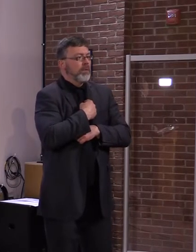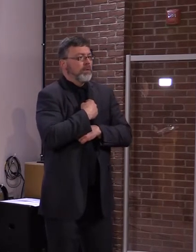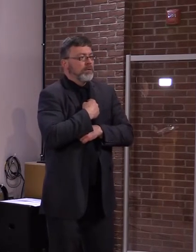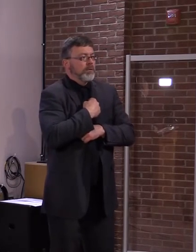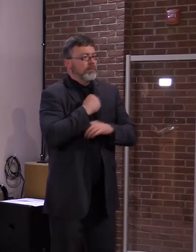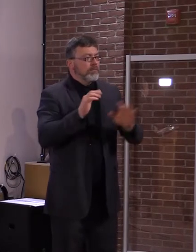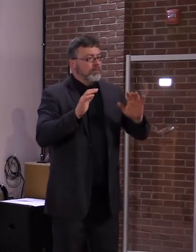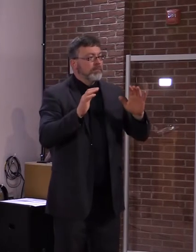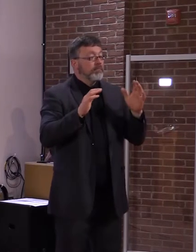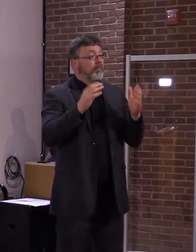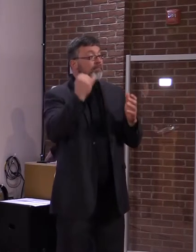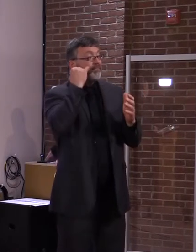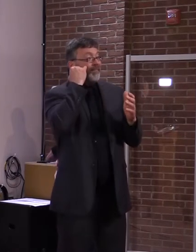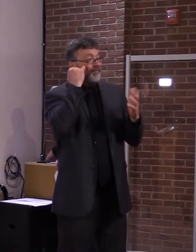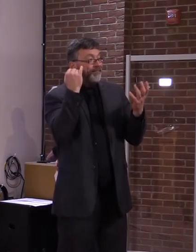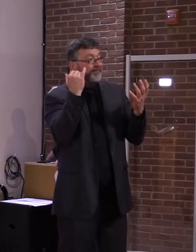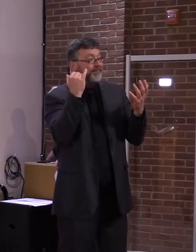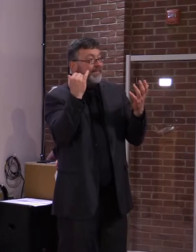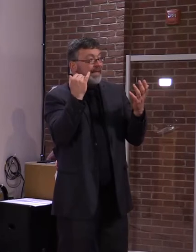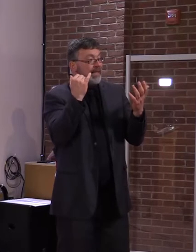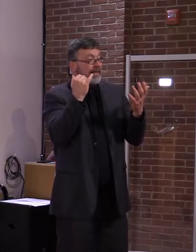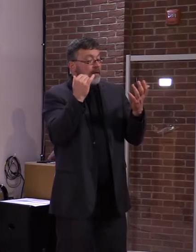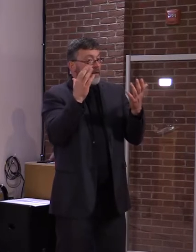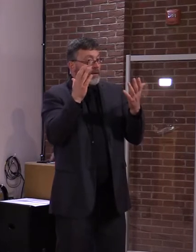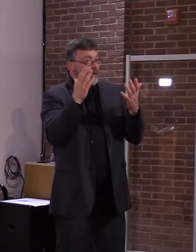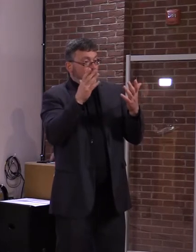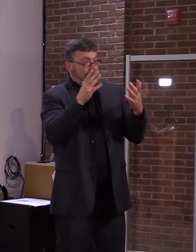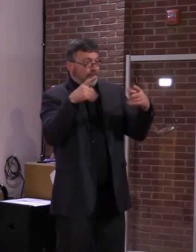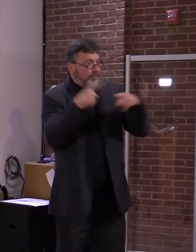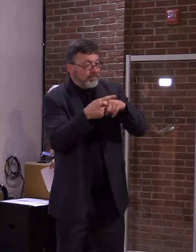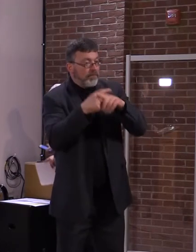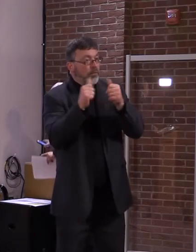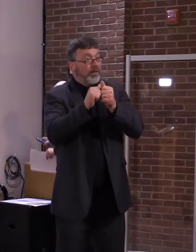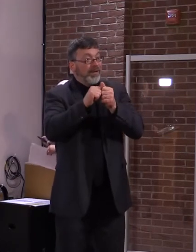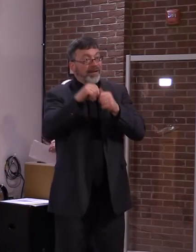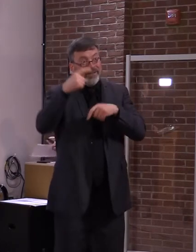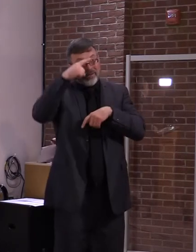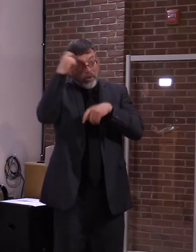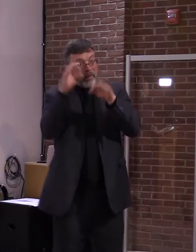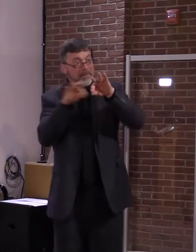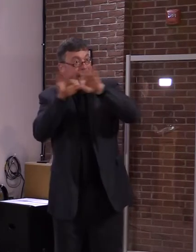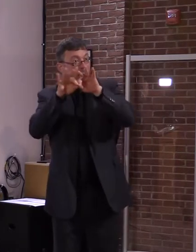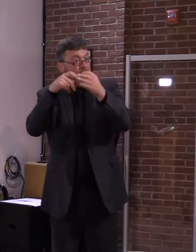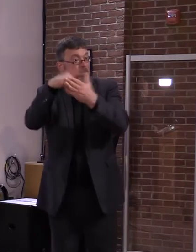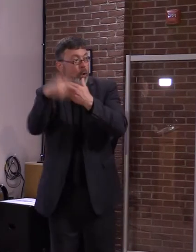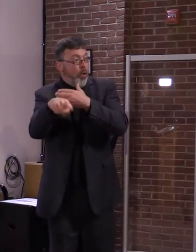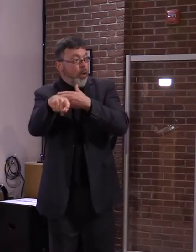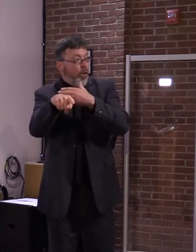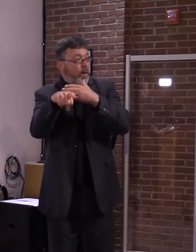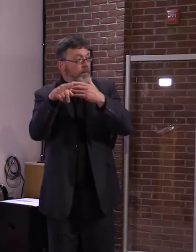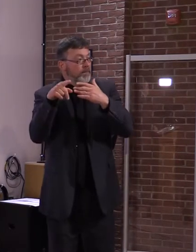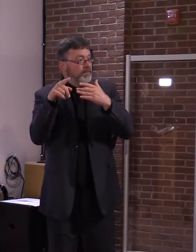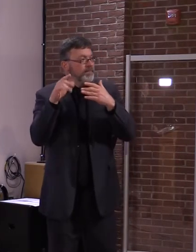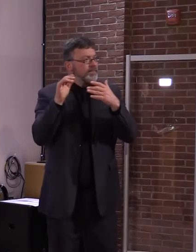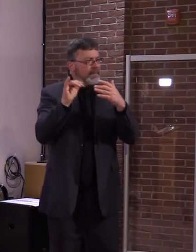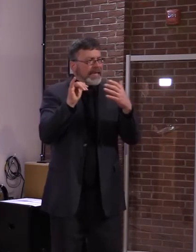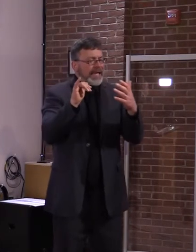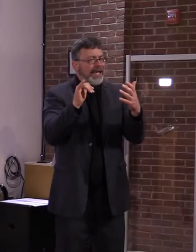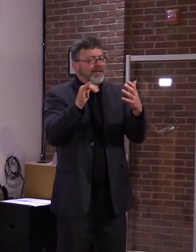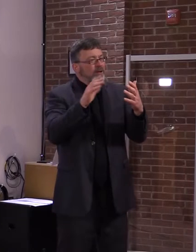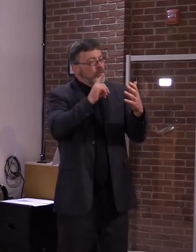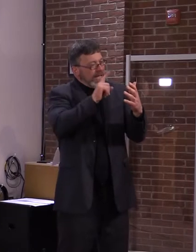the work that we see us before us immediately in education, I think we'll put a lot of emphasis on the re-engagement aspect of